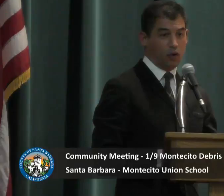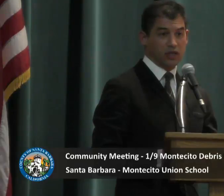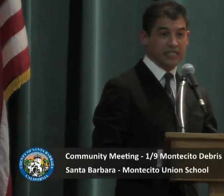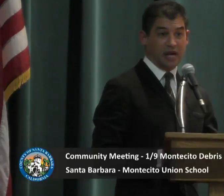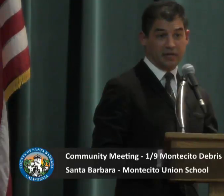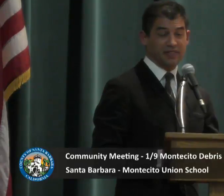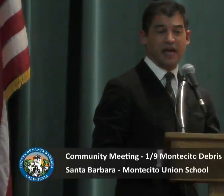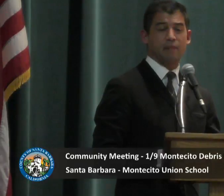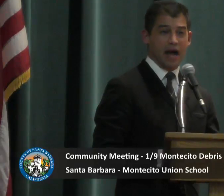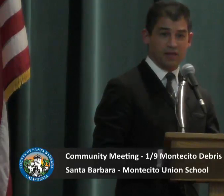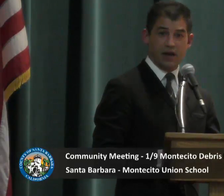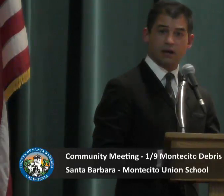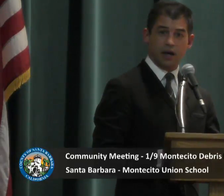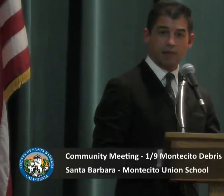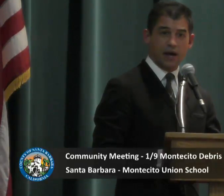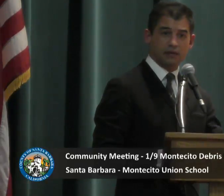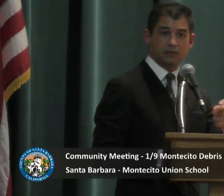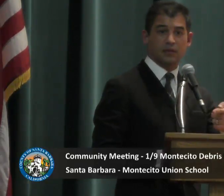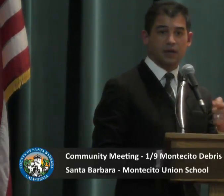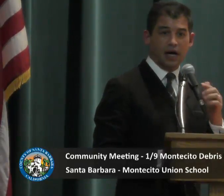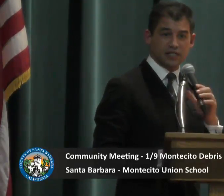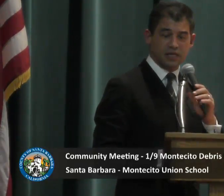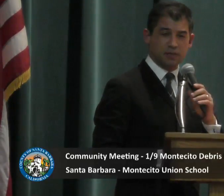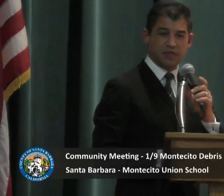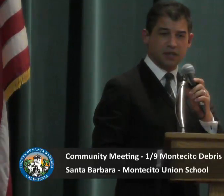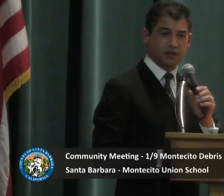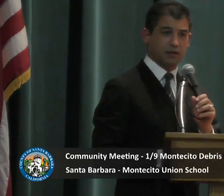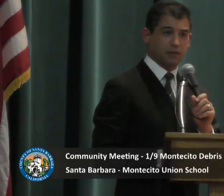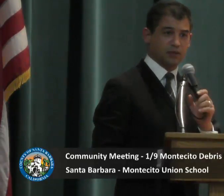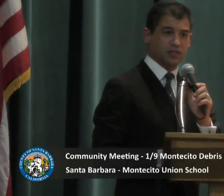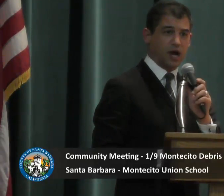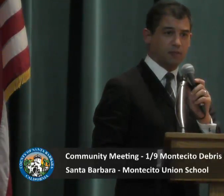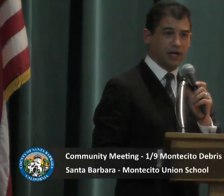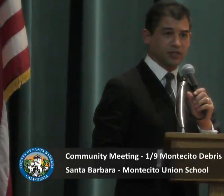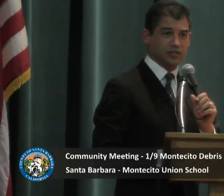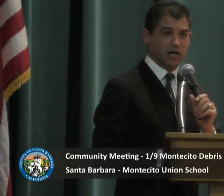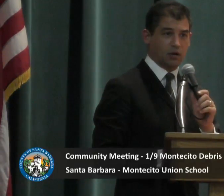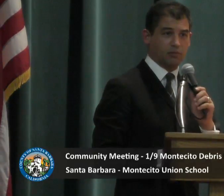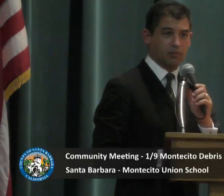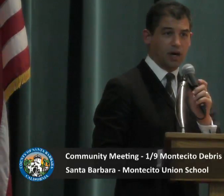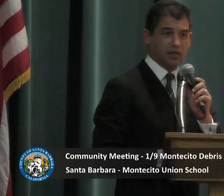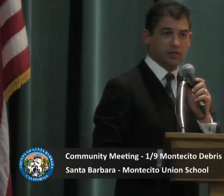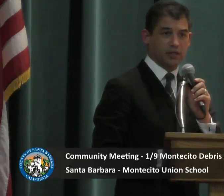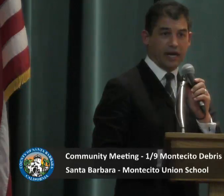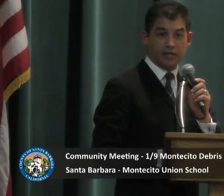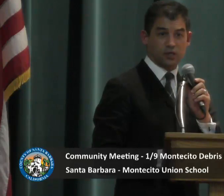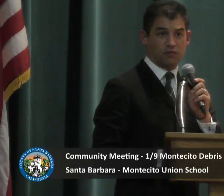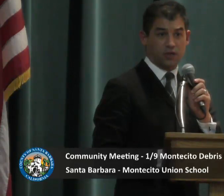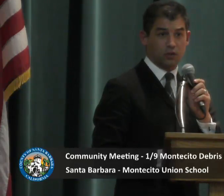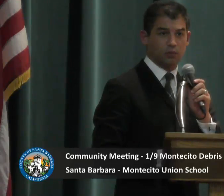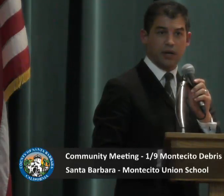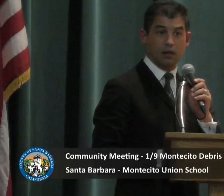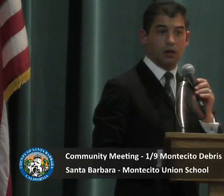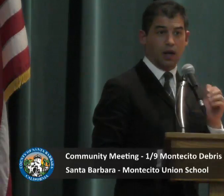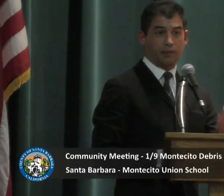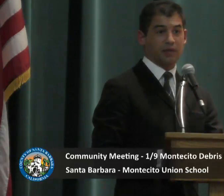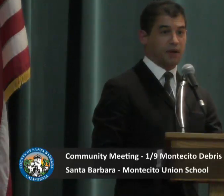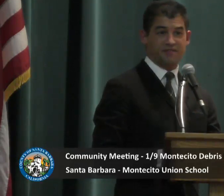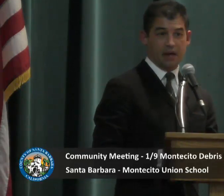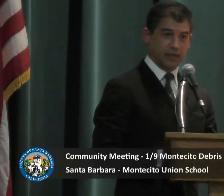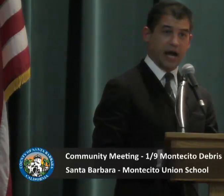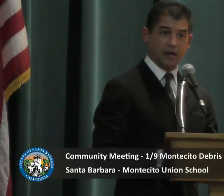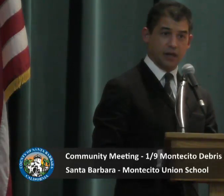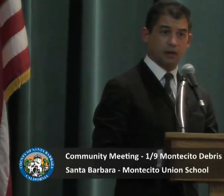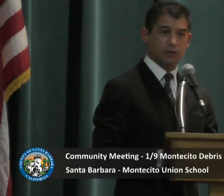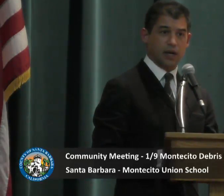mean, or at least I'm getting them out of there. I might sleep at the emergency operations center so that I can serve you, but I'm getting